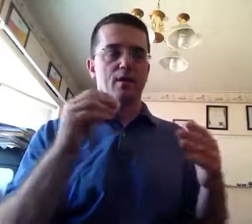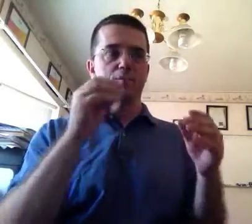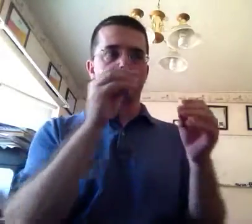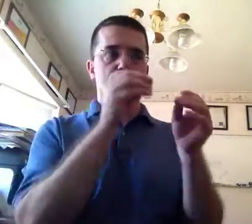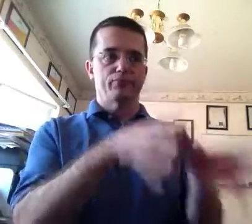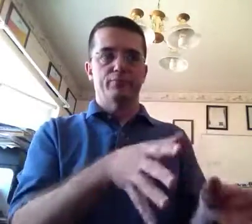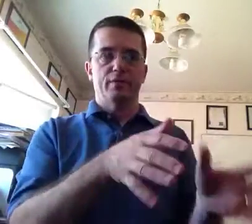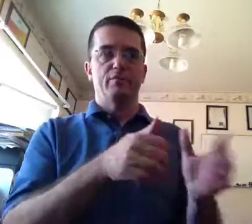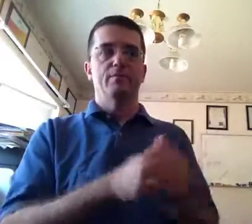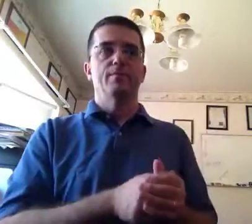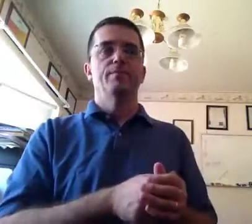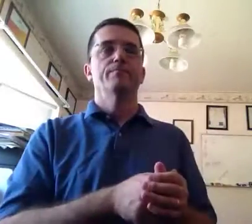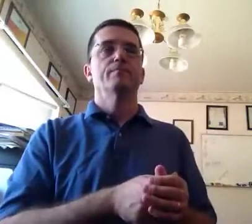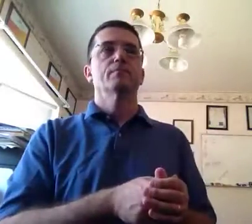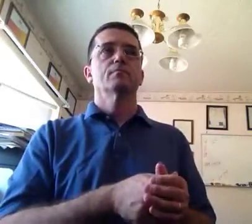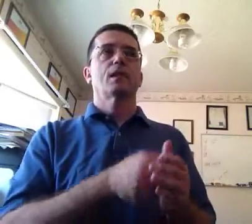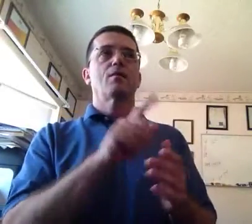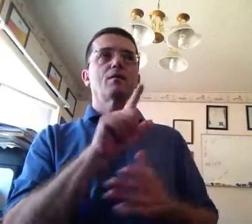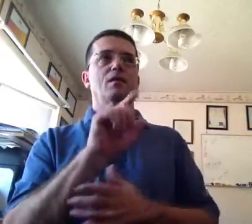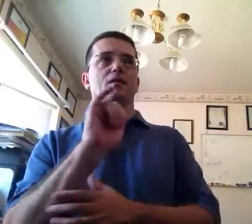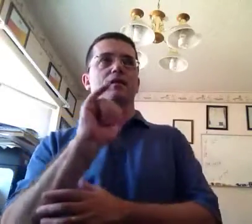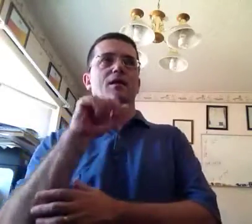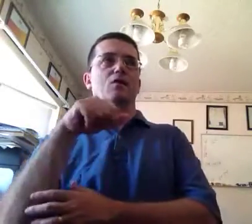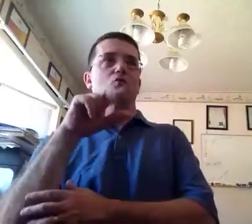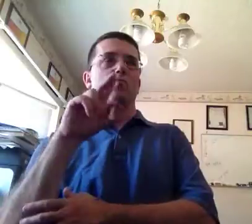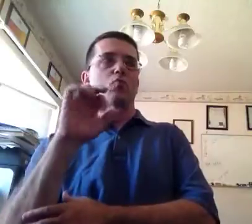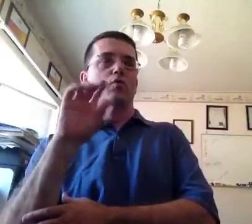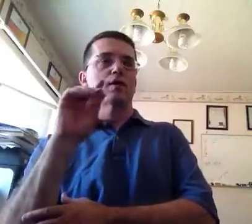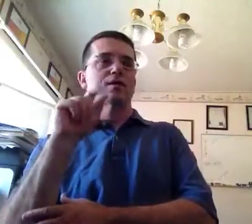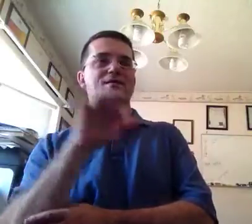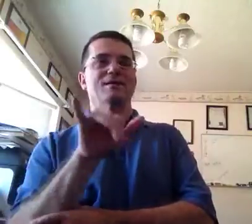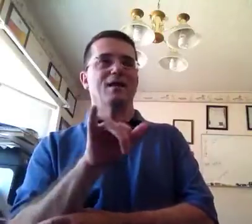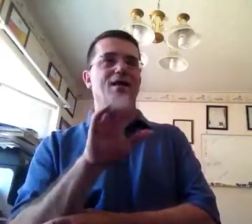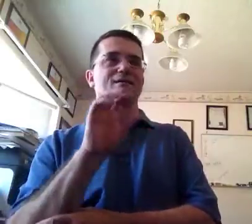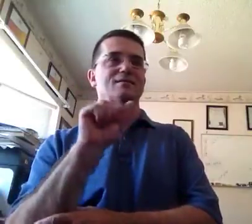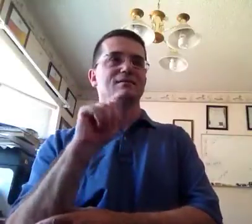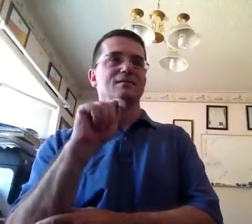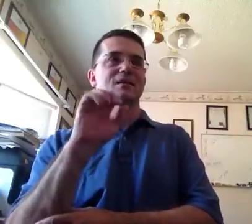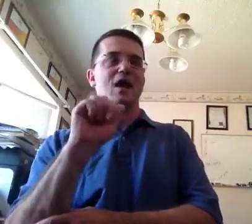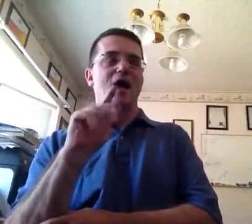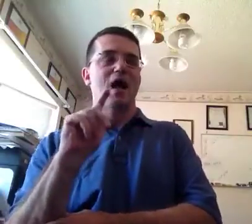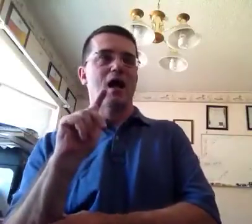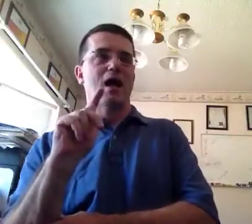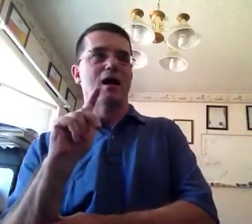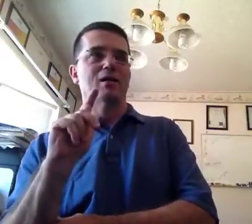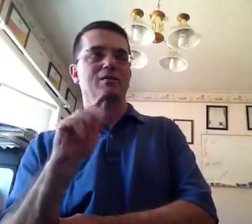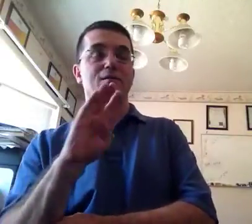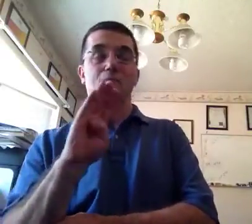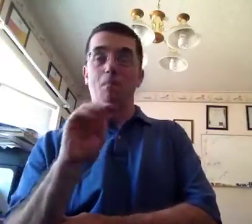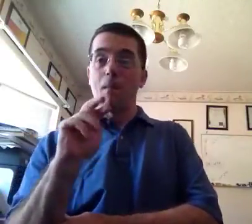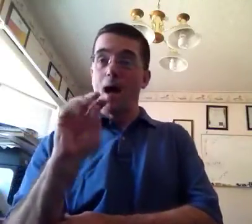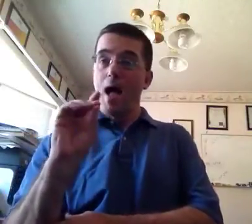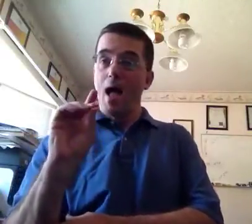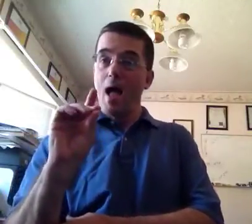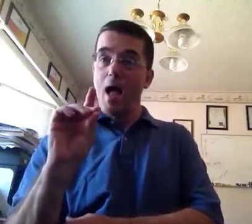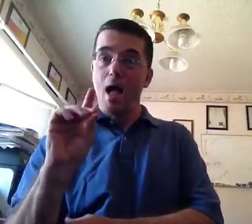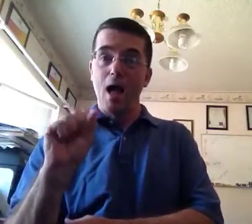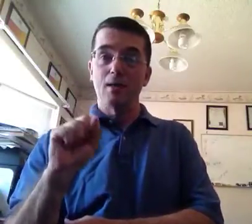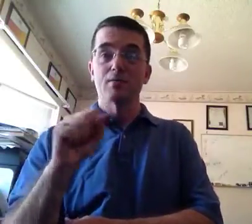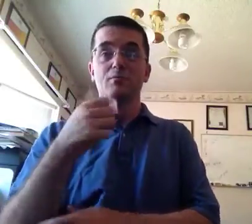Okay. Mm-hmm. Now liquid being the stocks and the bonds, you could cash them out at any time, right? That kind of a thing. Typically, we wouldn't call that